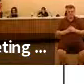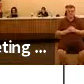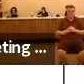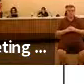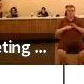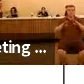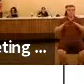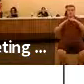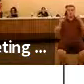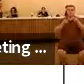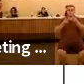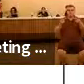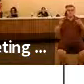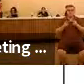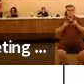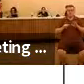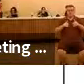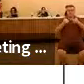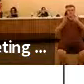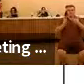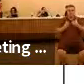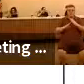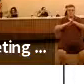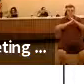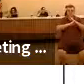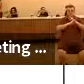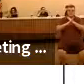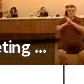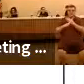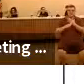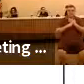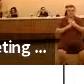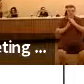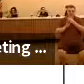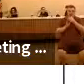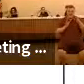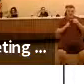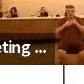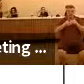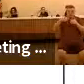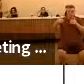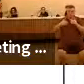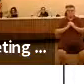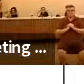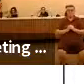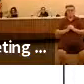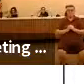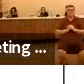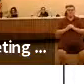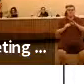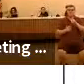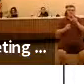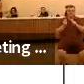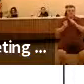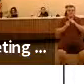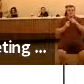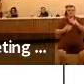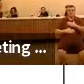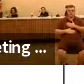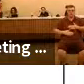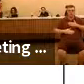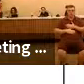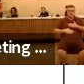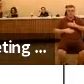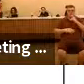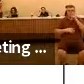This open space provides substantial buffer between neighborhoods. It provides passive recreation space